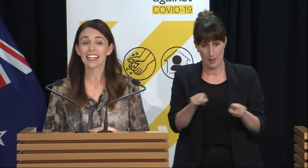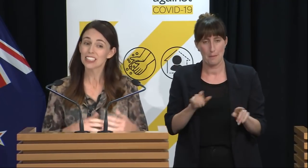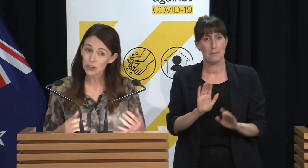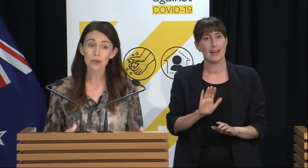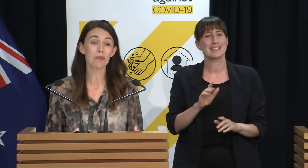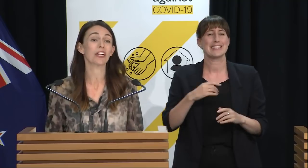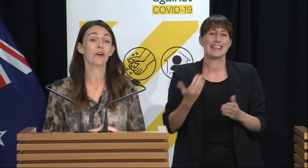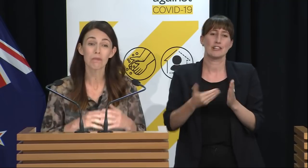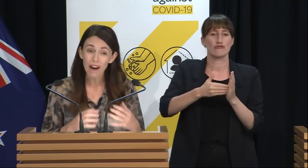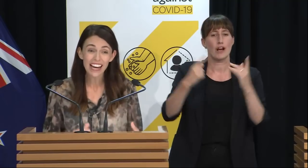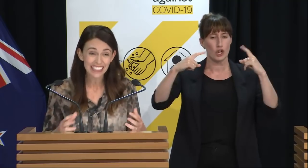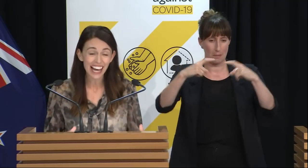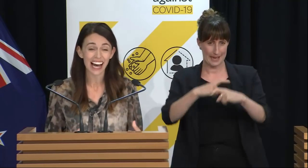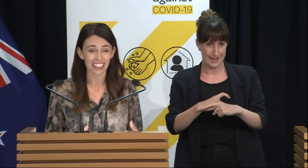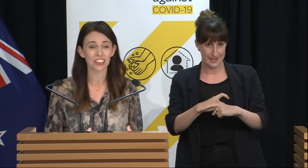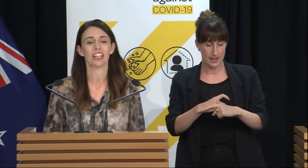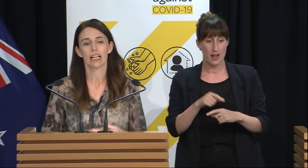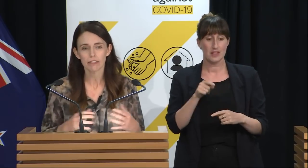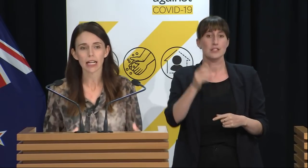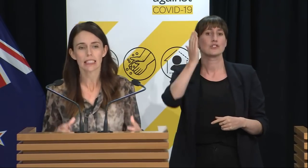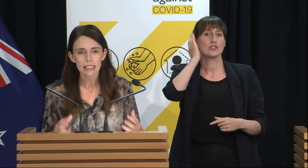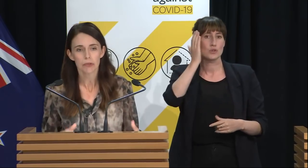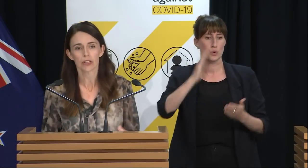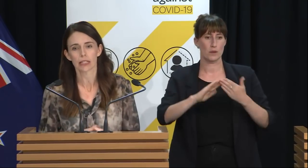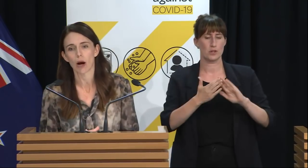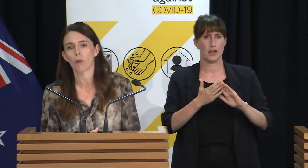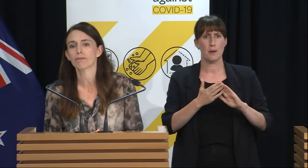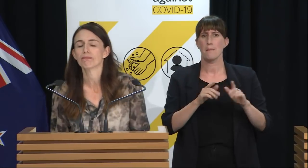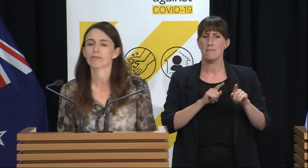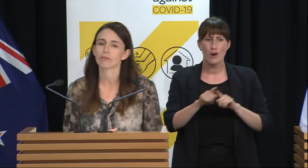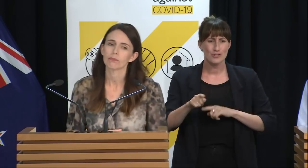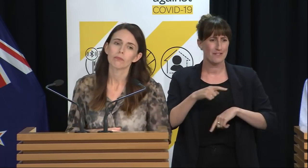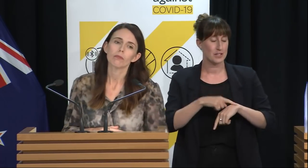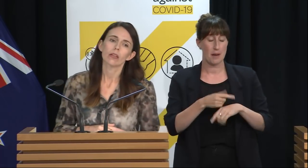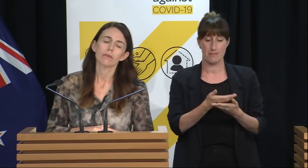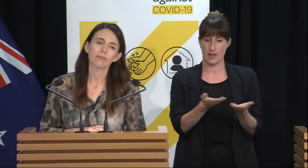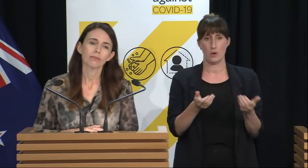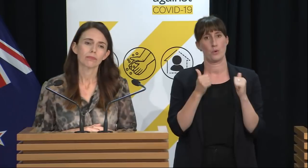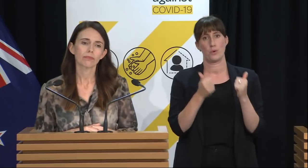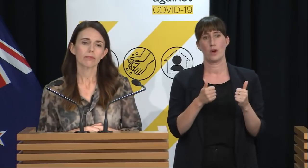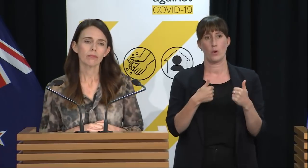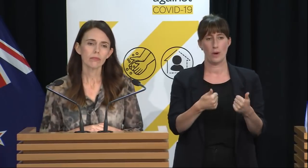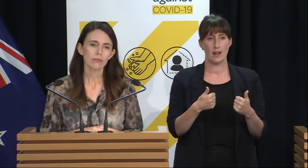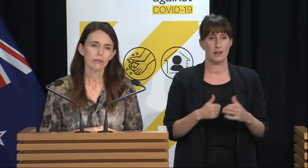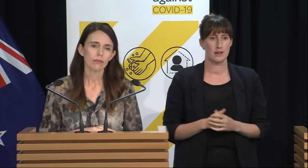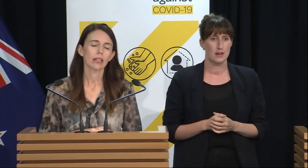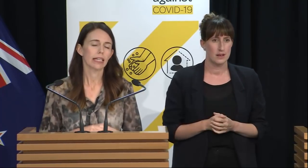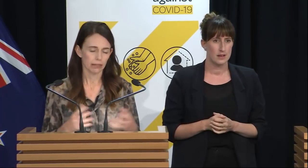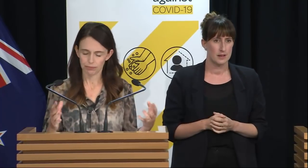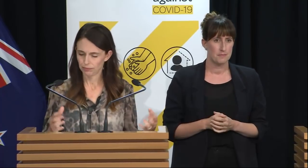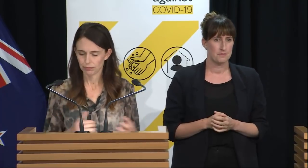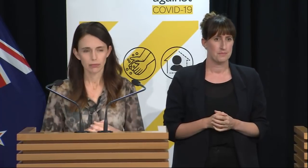community who by and large have done exceptionally well. The soccer fight is underway in Auckland right